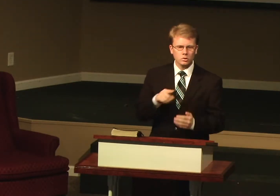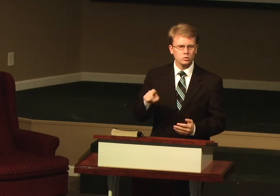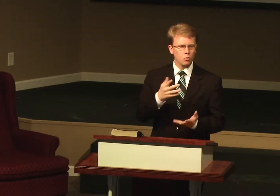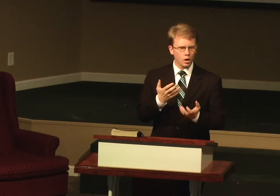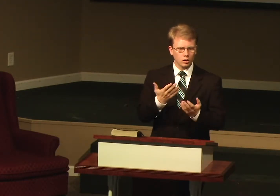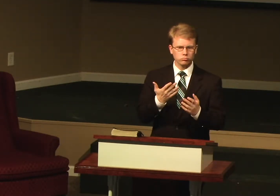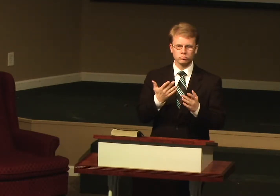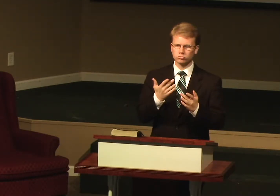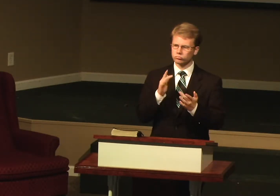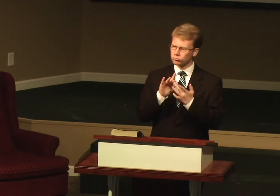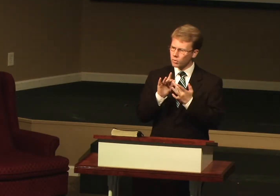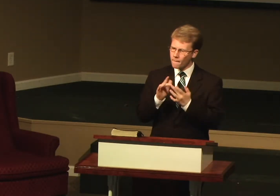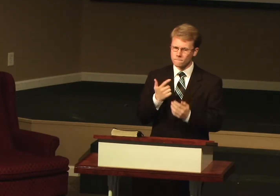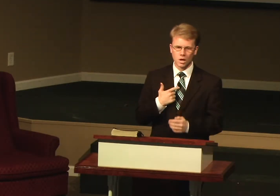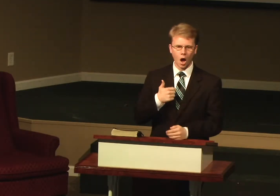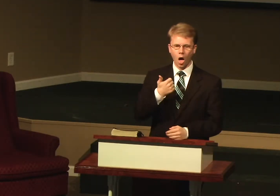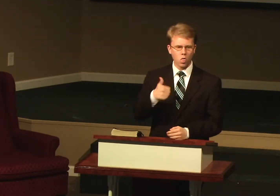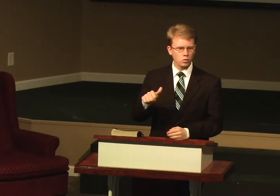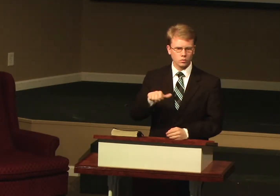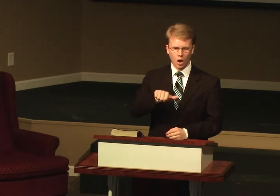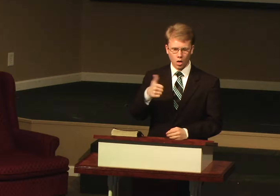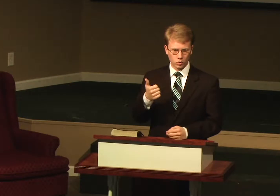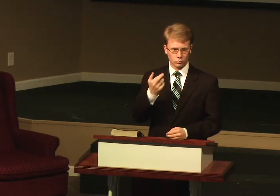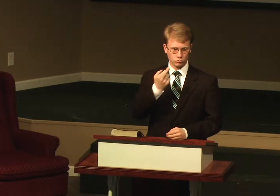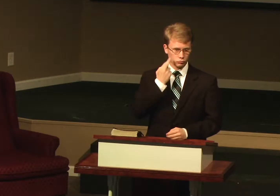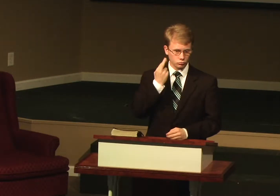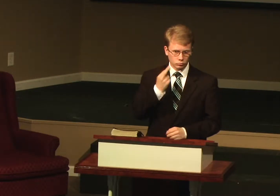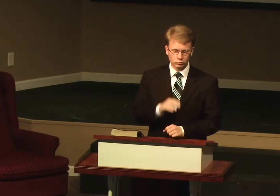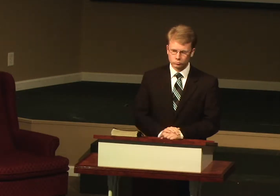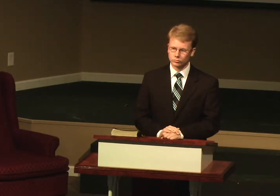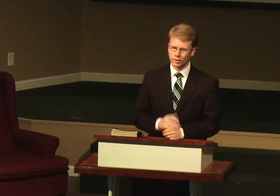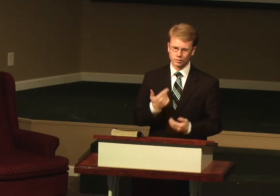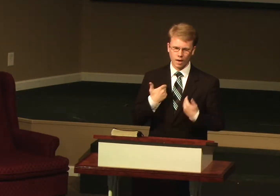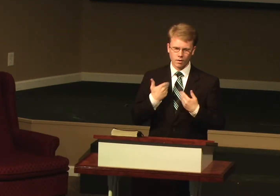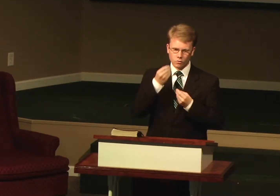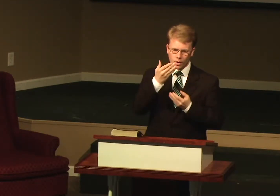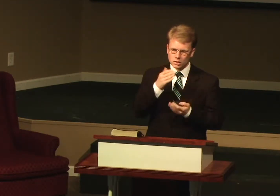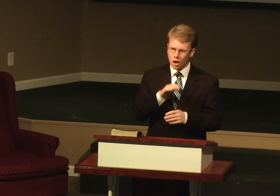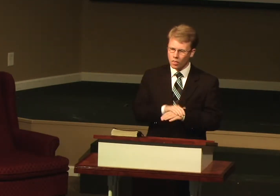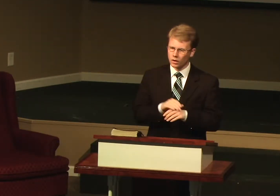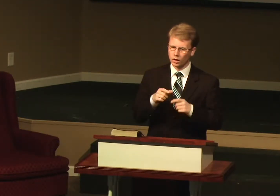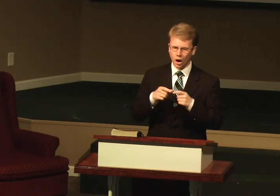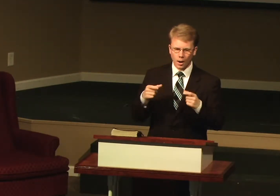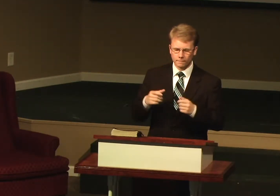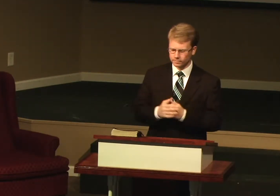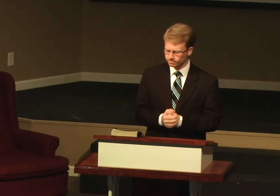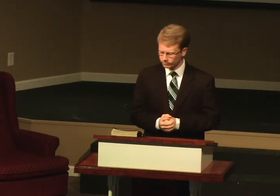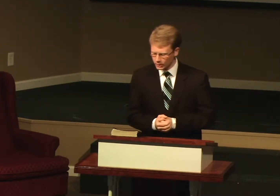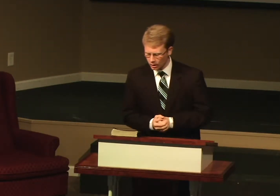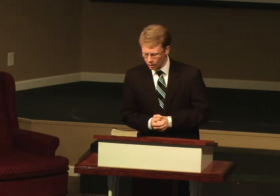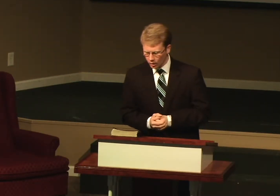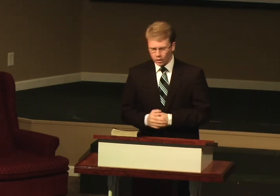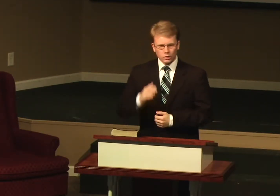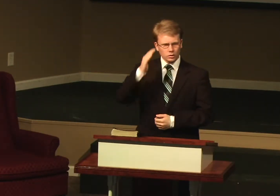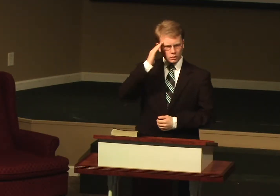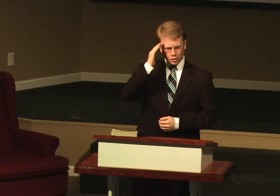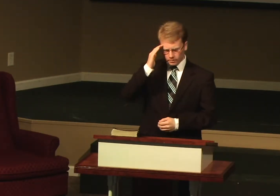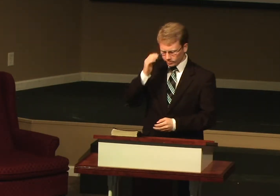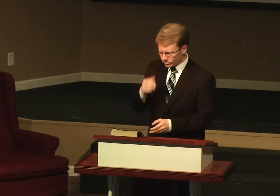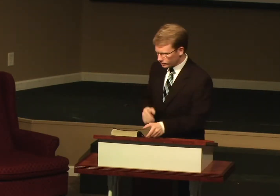welcome at any time. But to get in contact with me for whatever reason, the contact information is there on the prayer